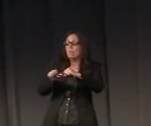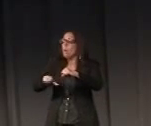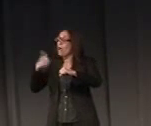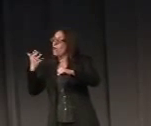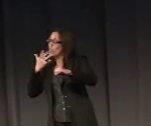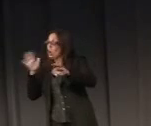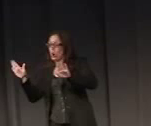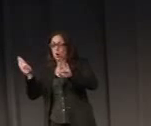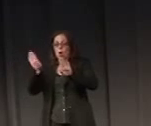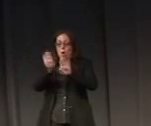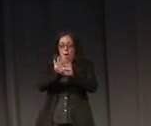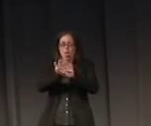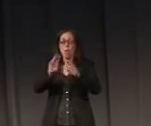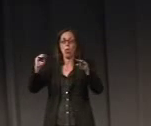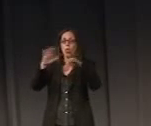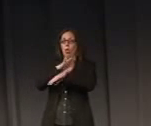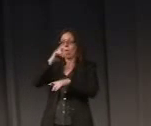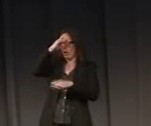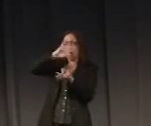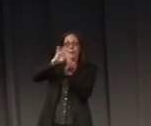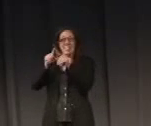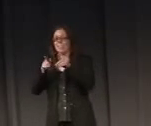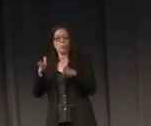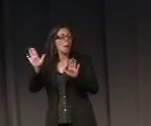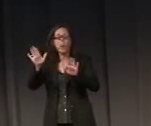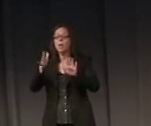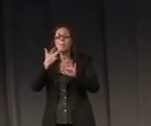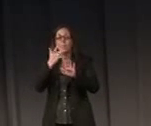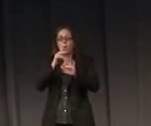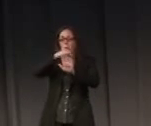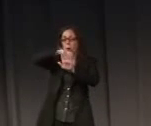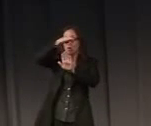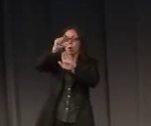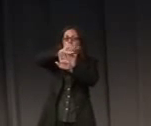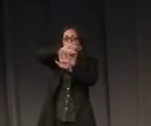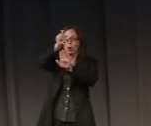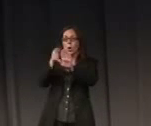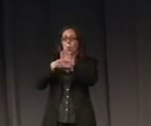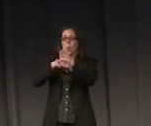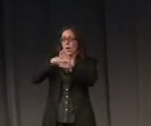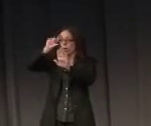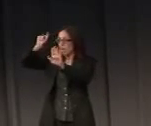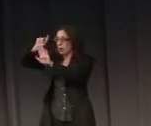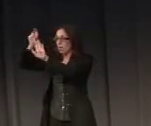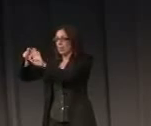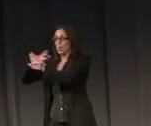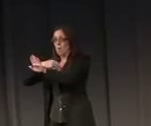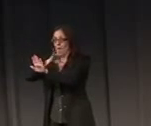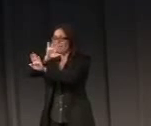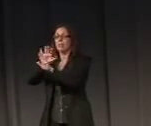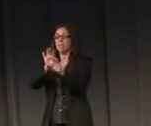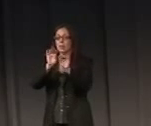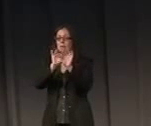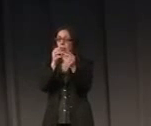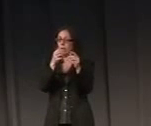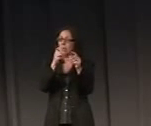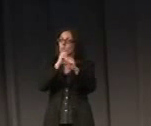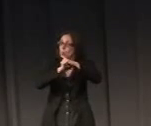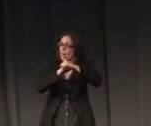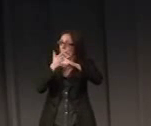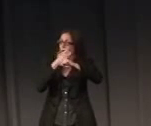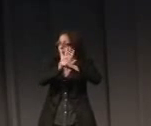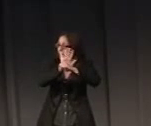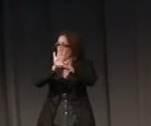another. Okay, these changes can be really dramatic. This is here, let's have audience participation. What are these colors?